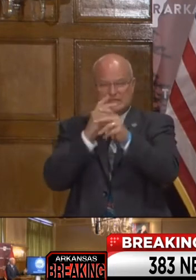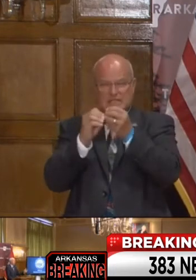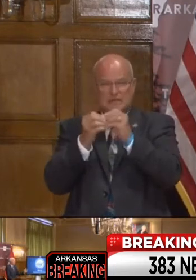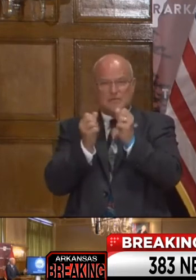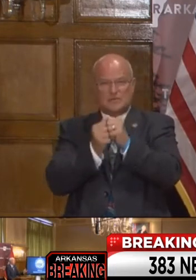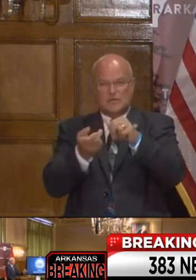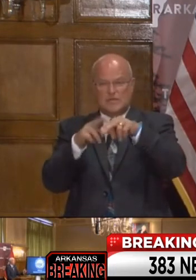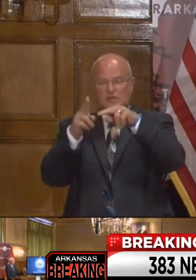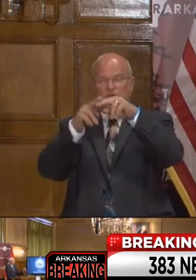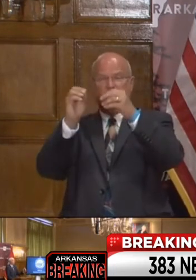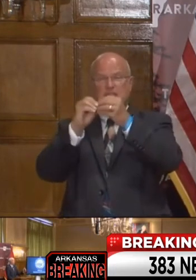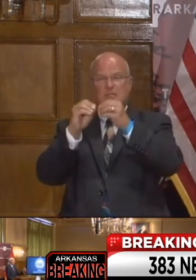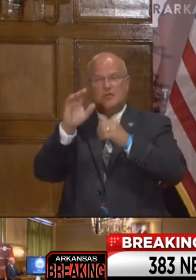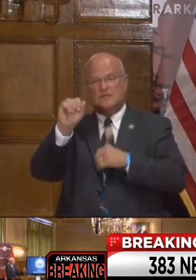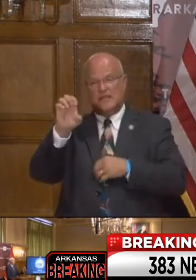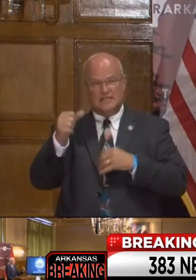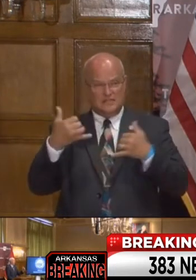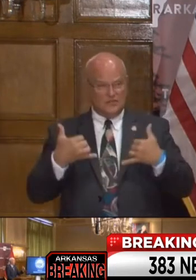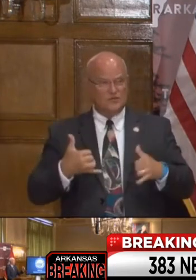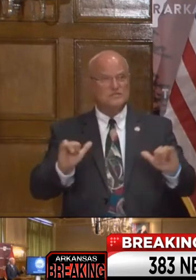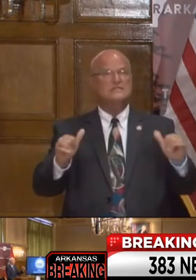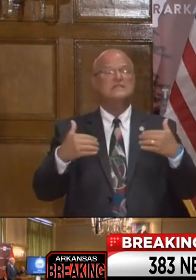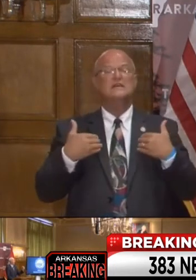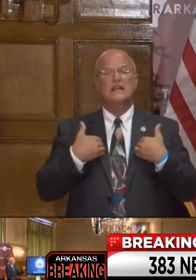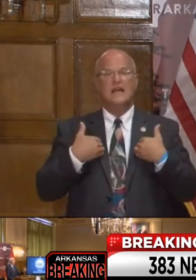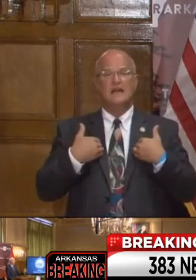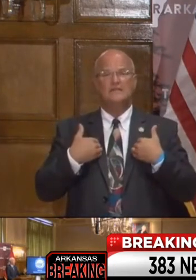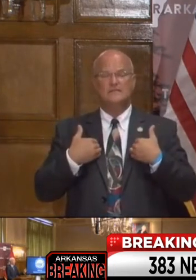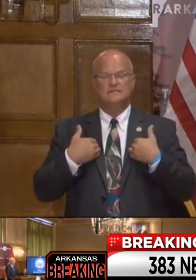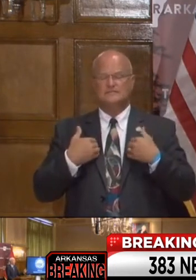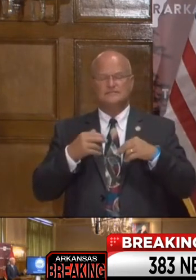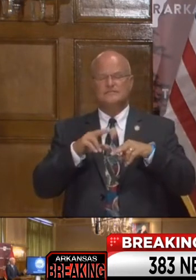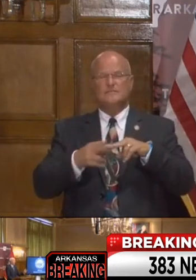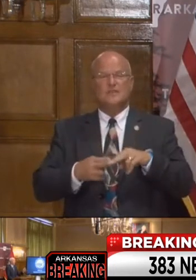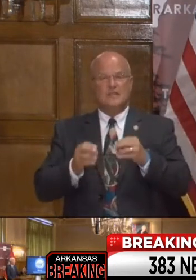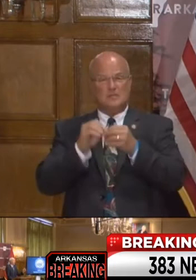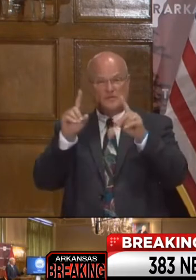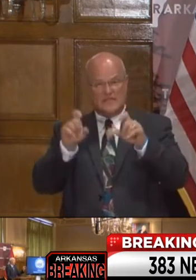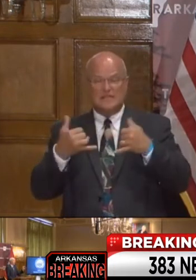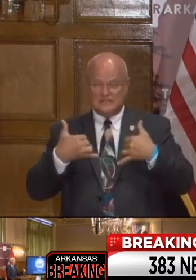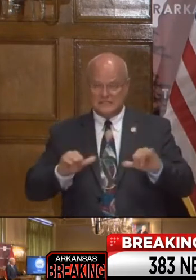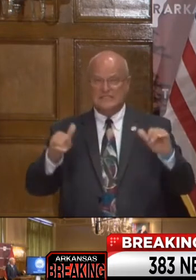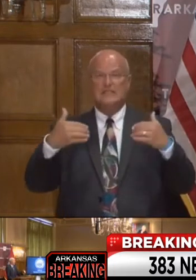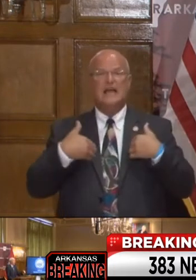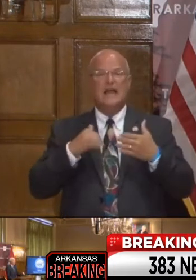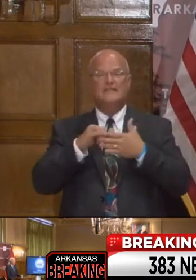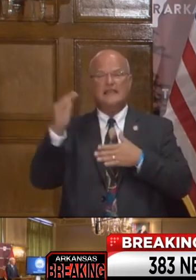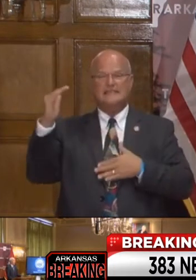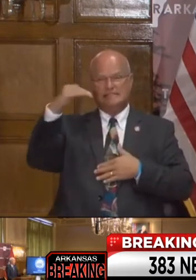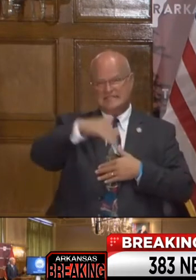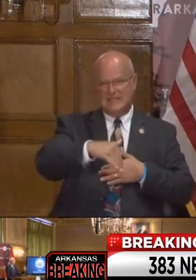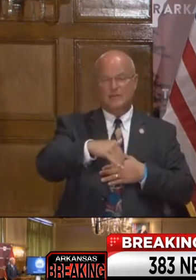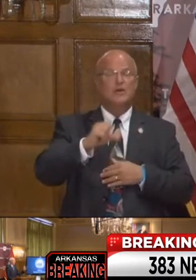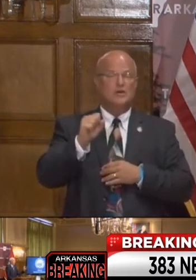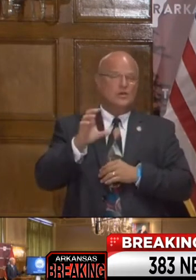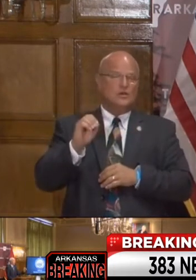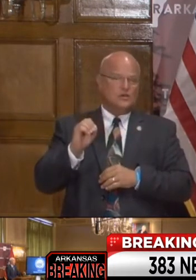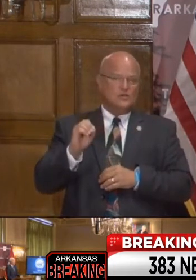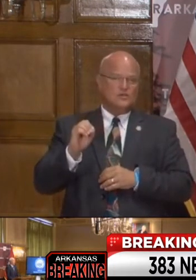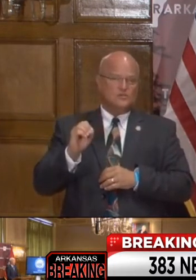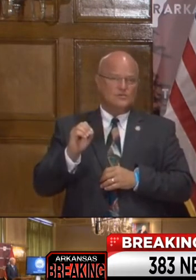with increased number of cases, you would still have, or excuse me, the increased number of testing, you would still have that dip. And